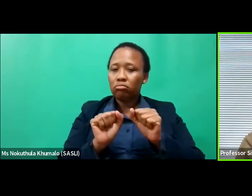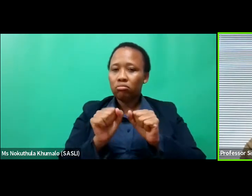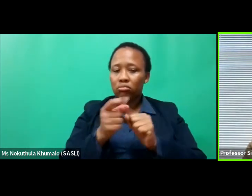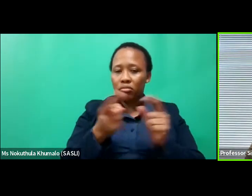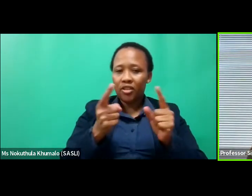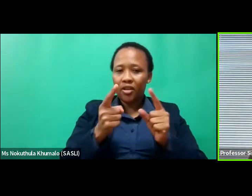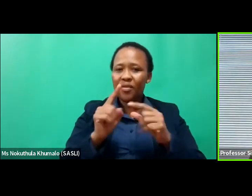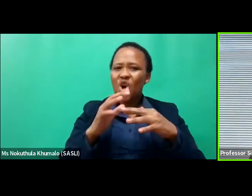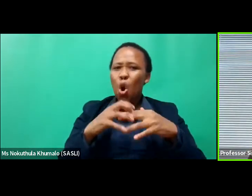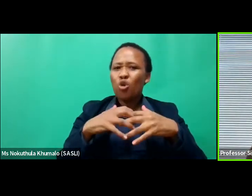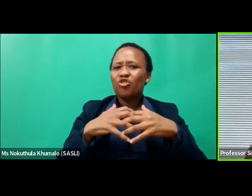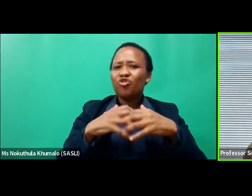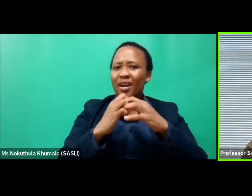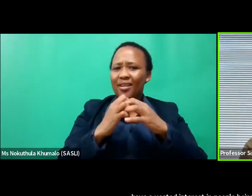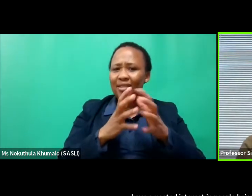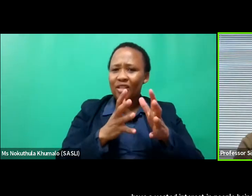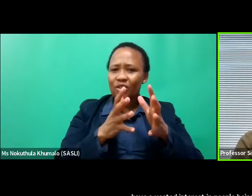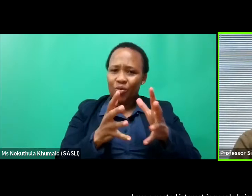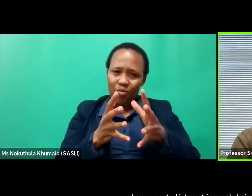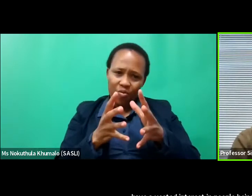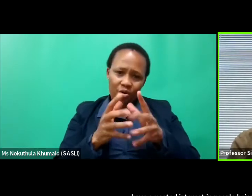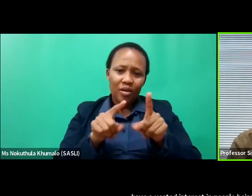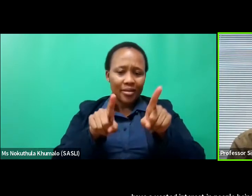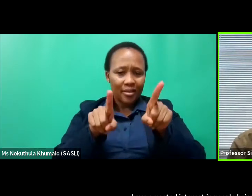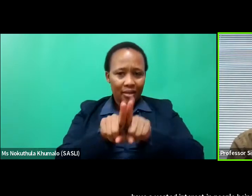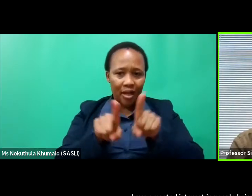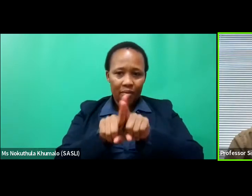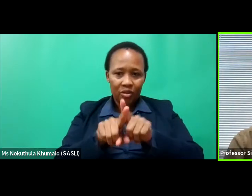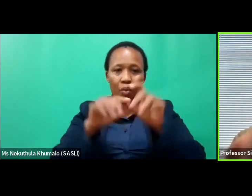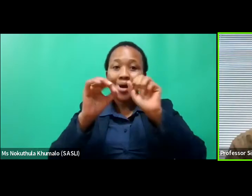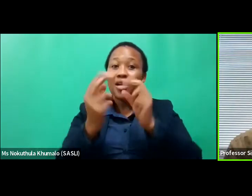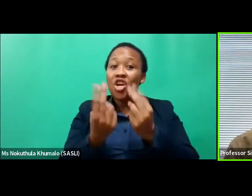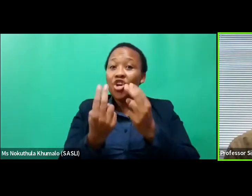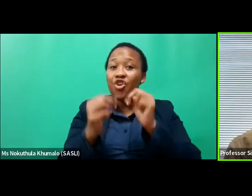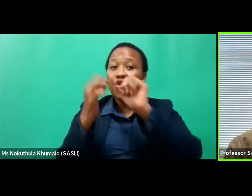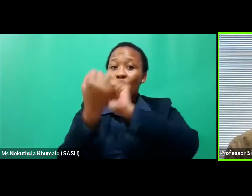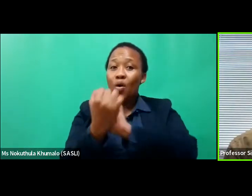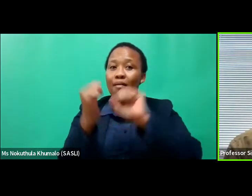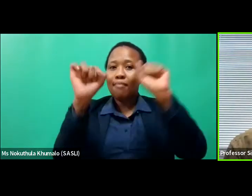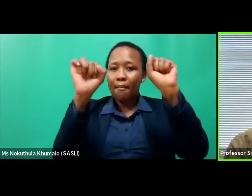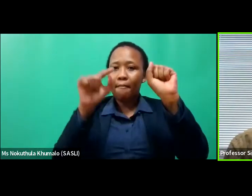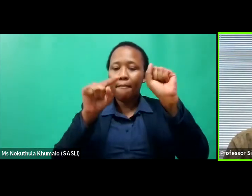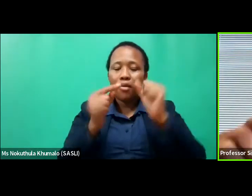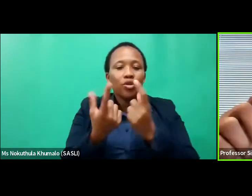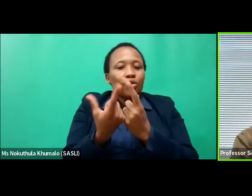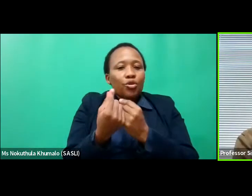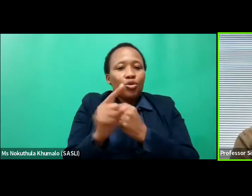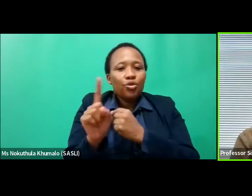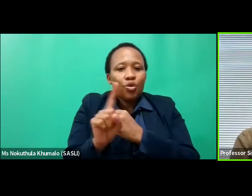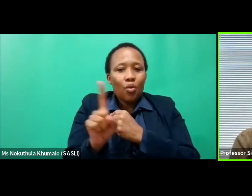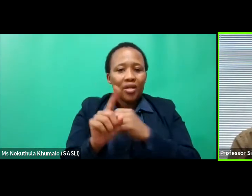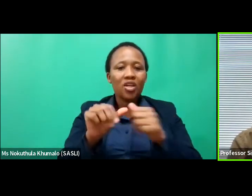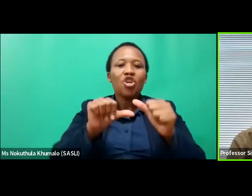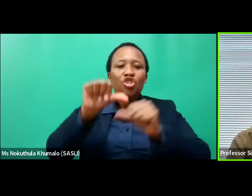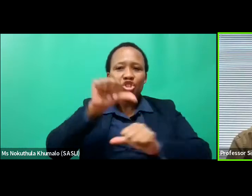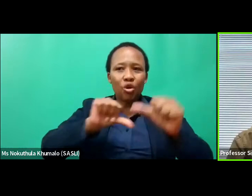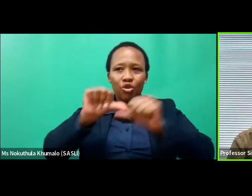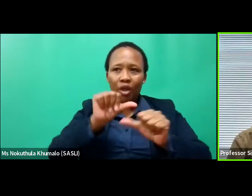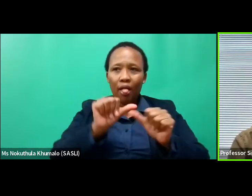like our neoliberalism is shaping the social order, the